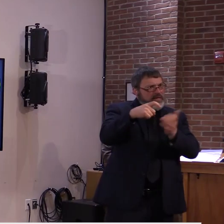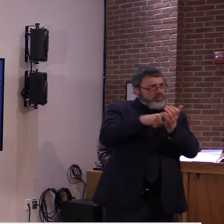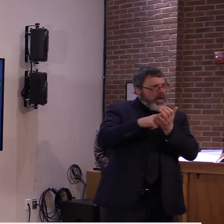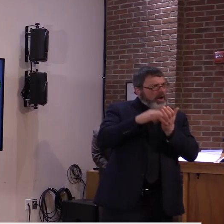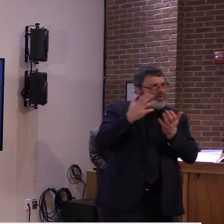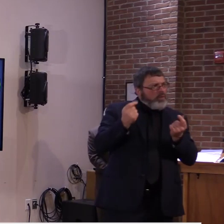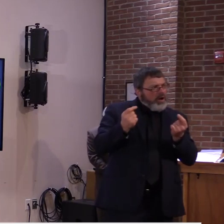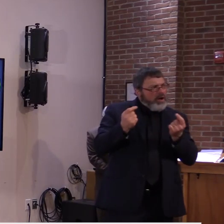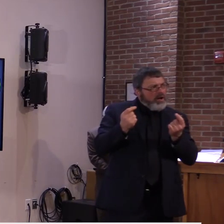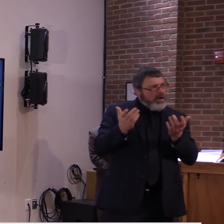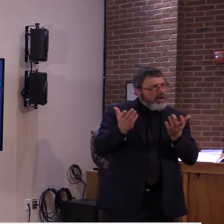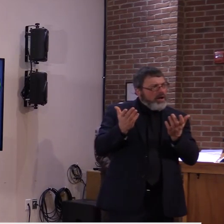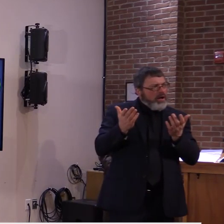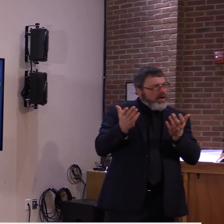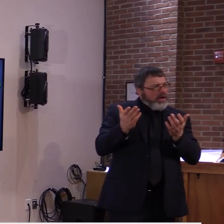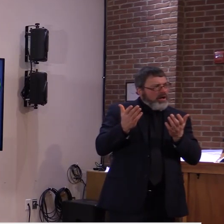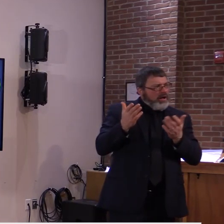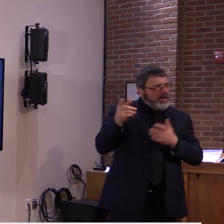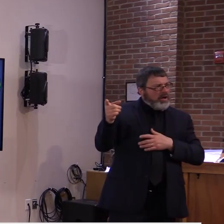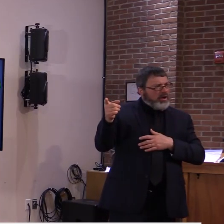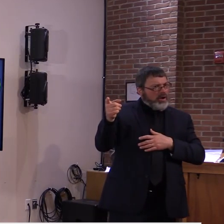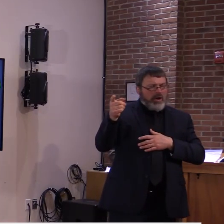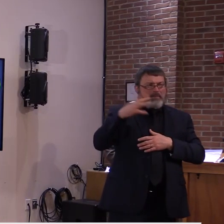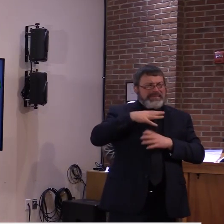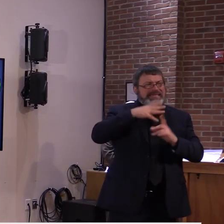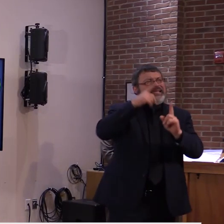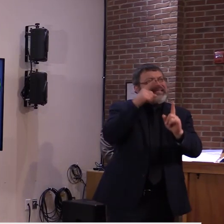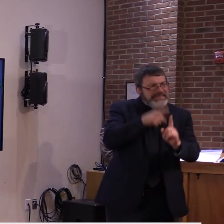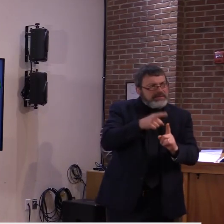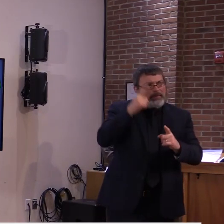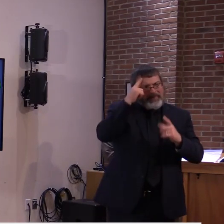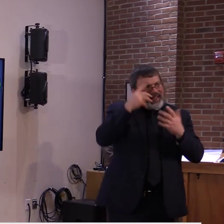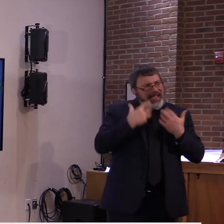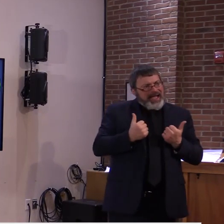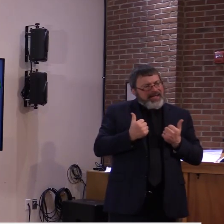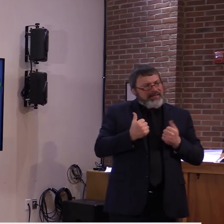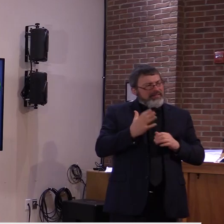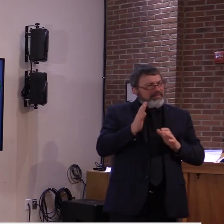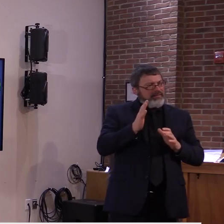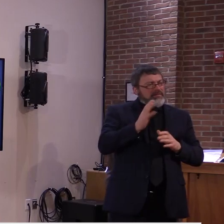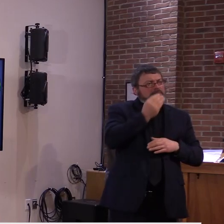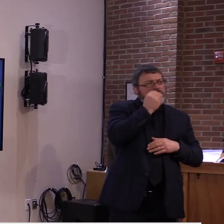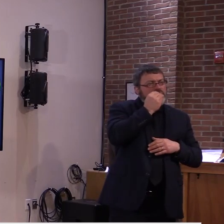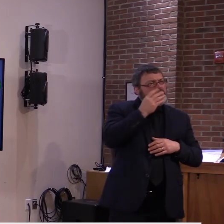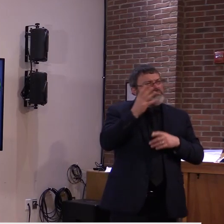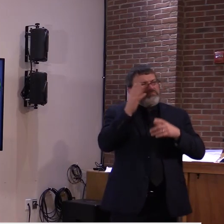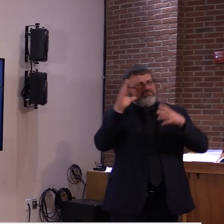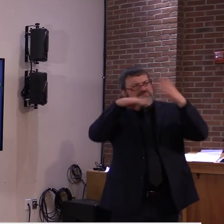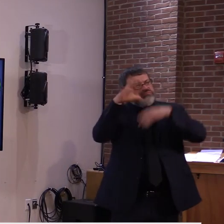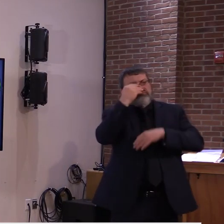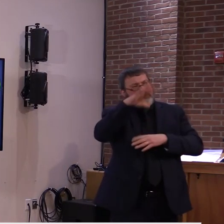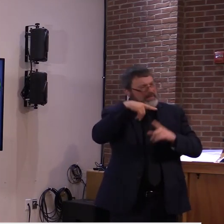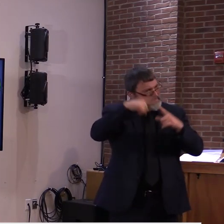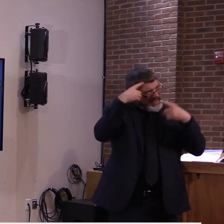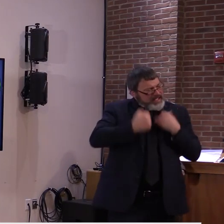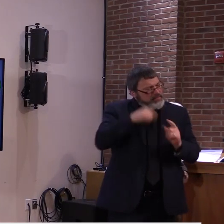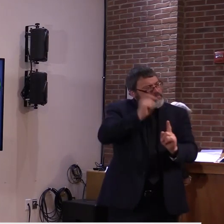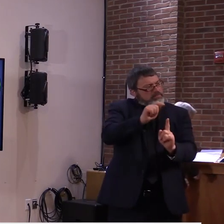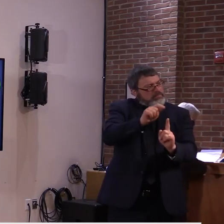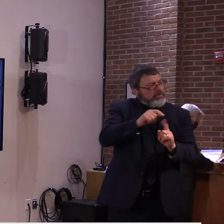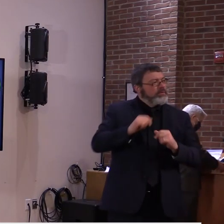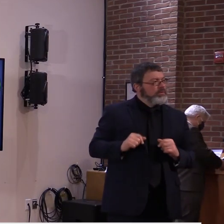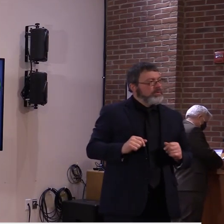So, by approaching this at the district level, would they be able to better allocate the funds to the schools that need it the most, or